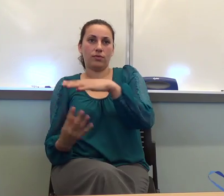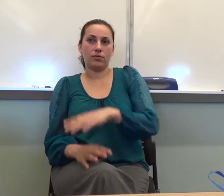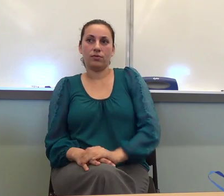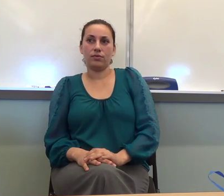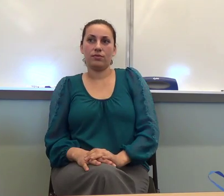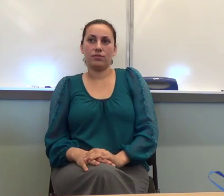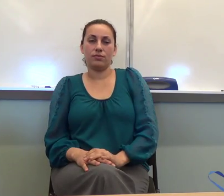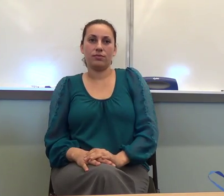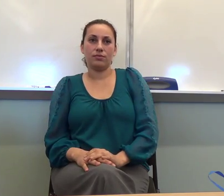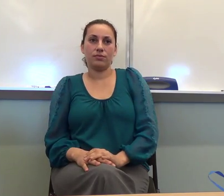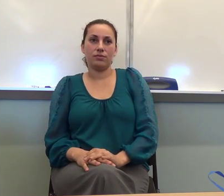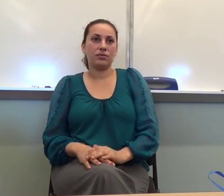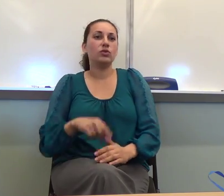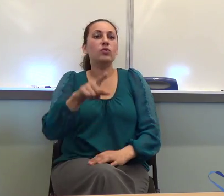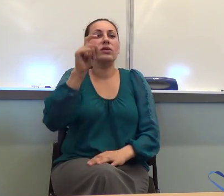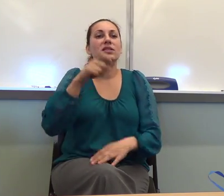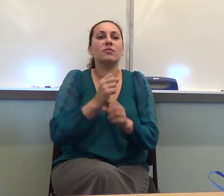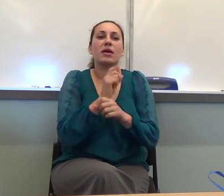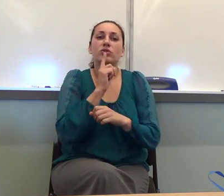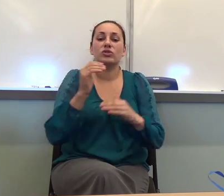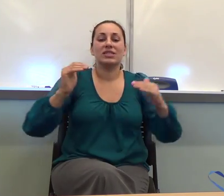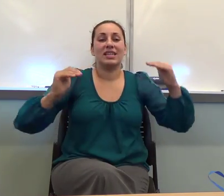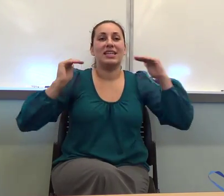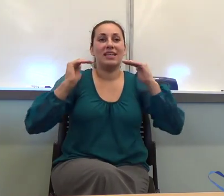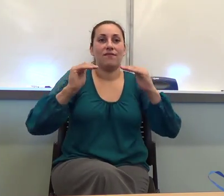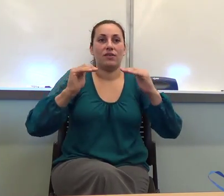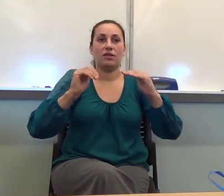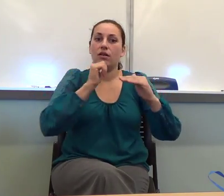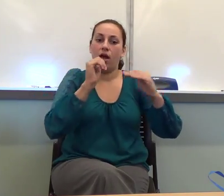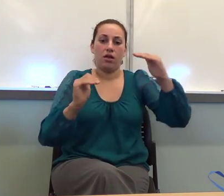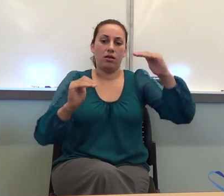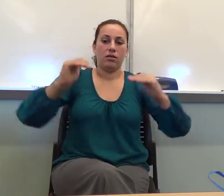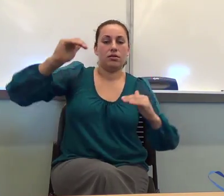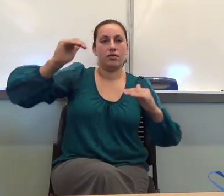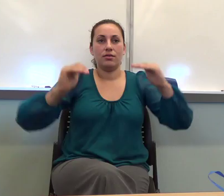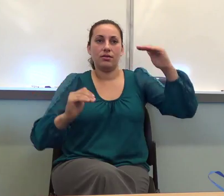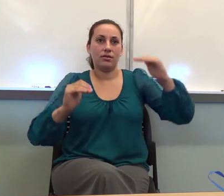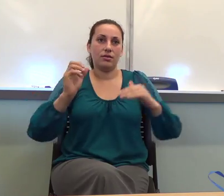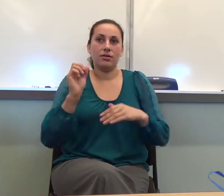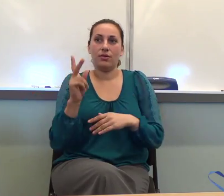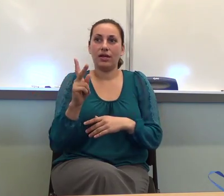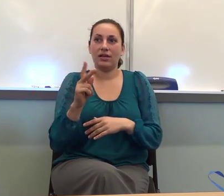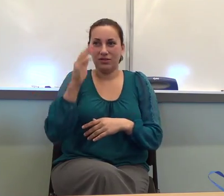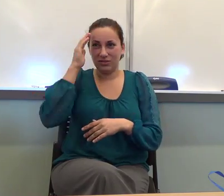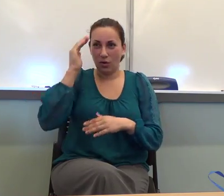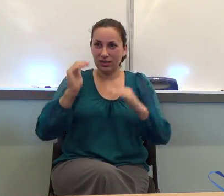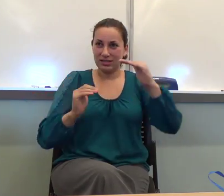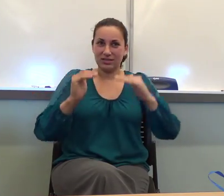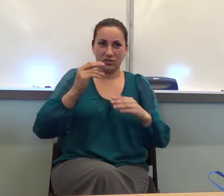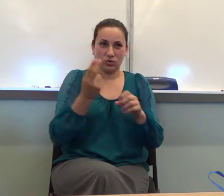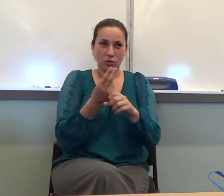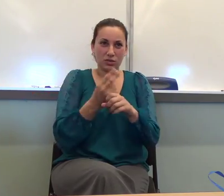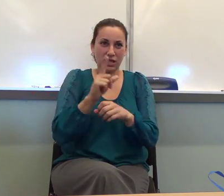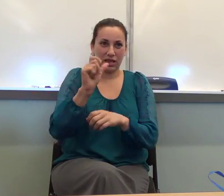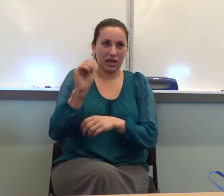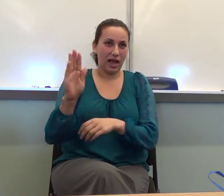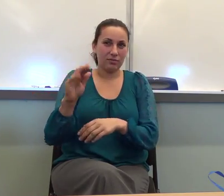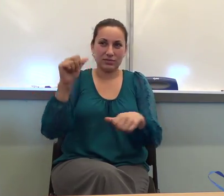years, but they used to have them in the chemistry department. They'd actually have analytical balances there. Okay.